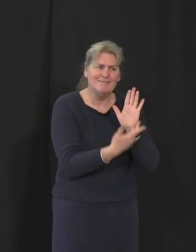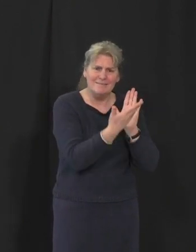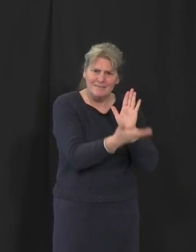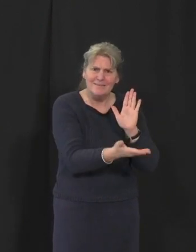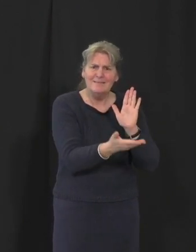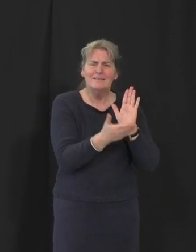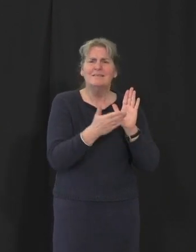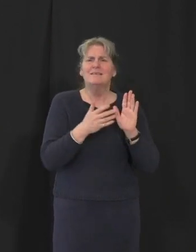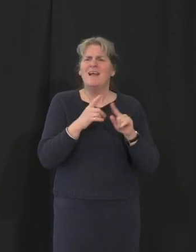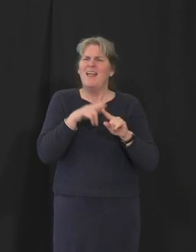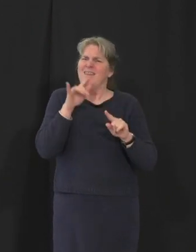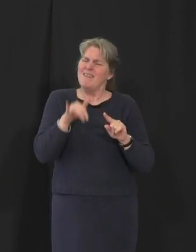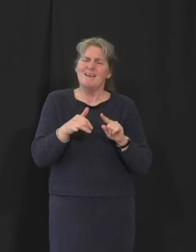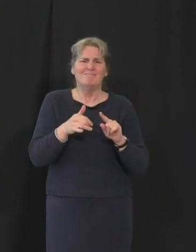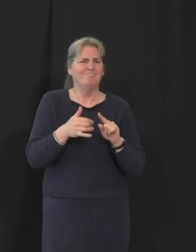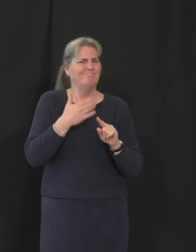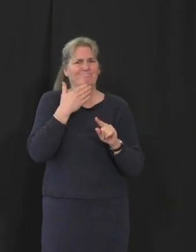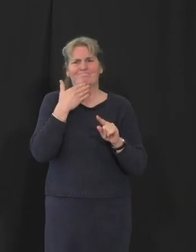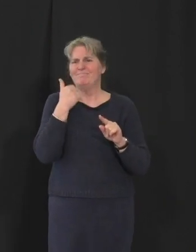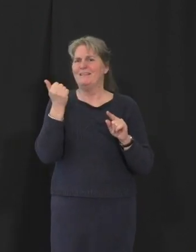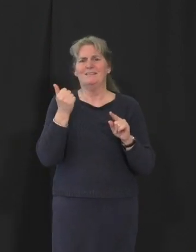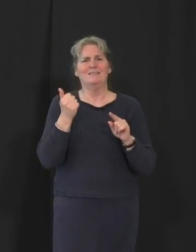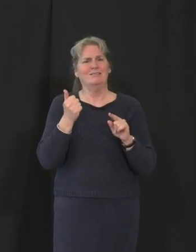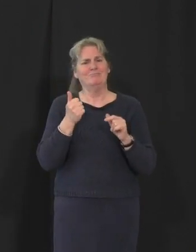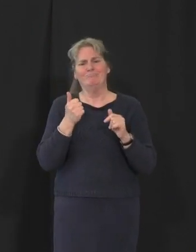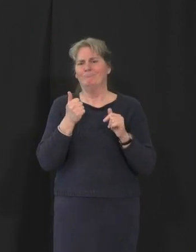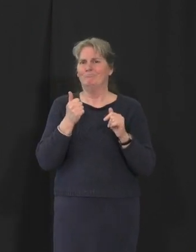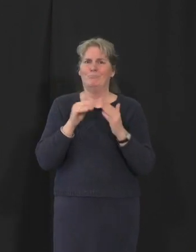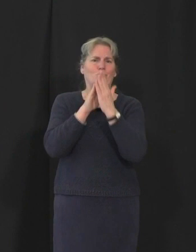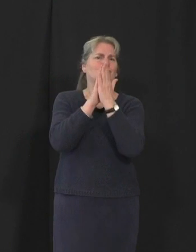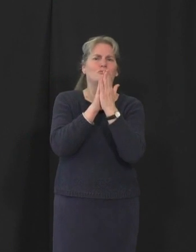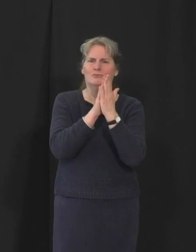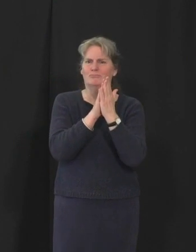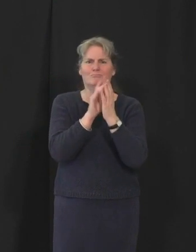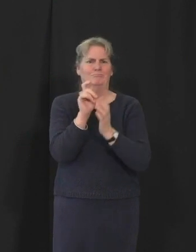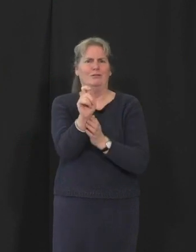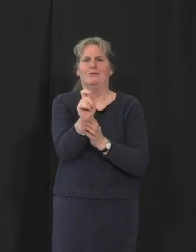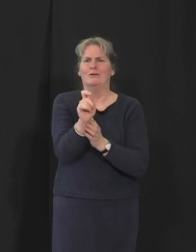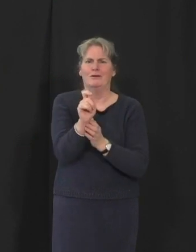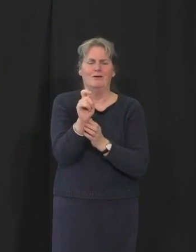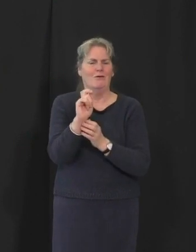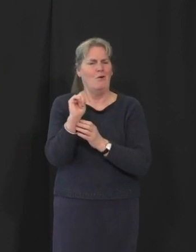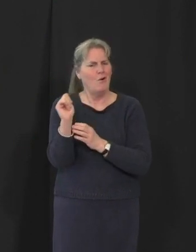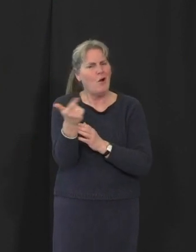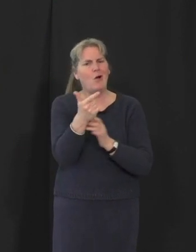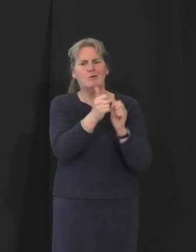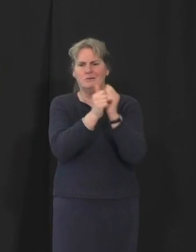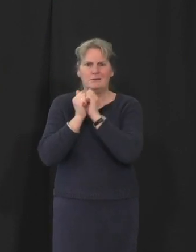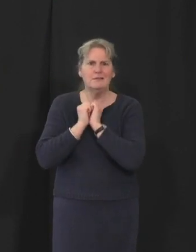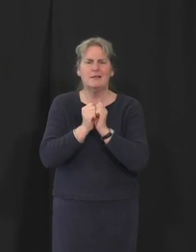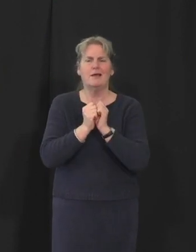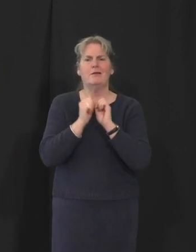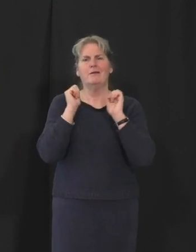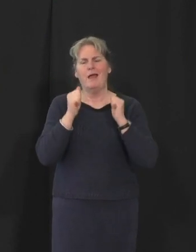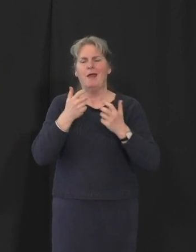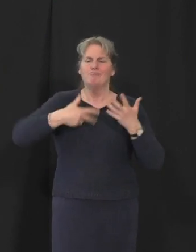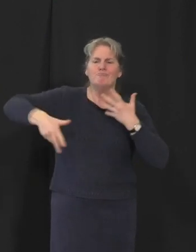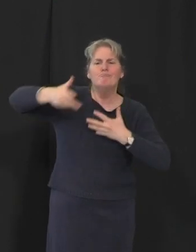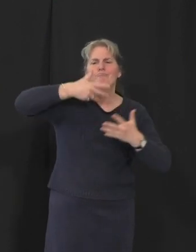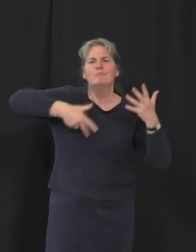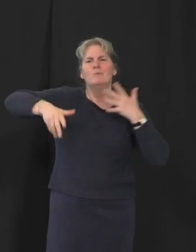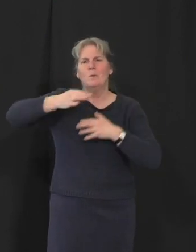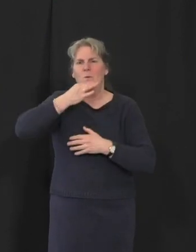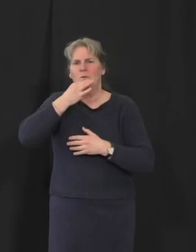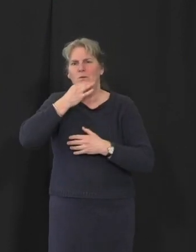then that's the best thing that we can do right now to make sure that we all get to hang out with our friends